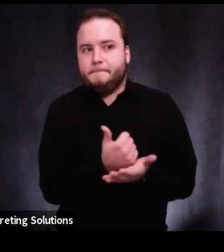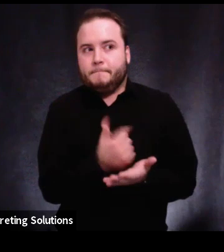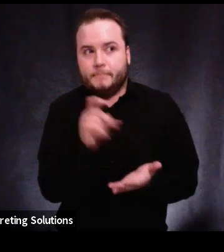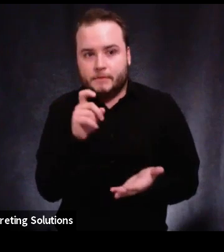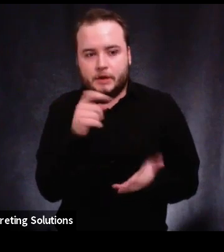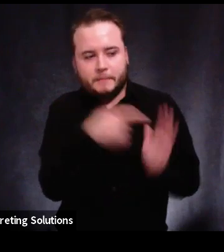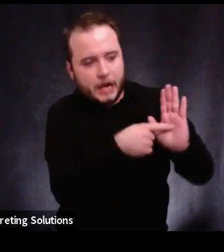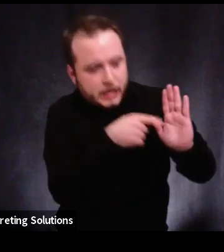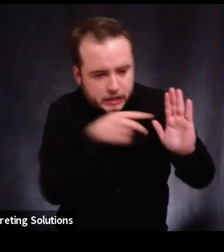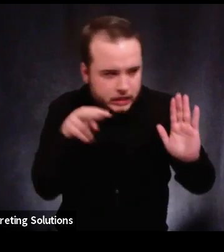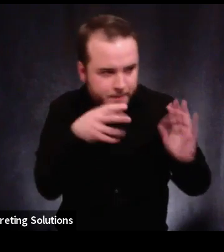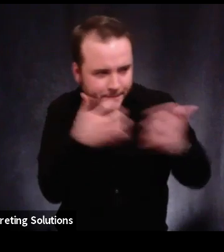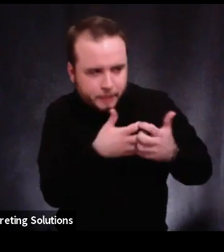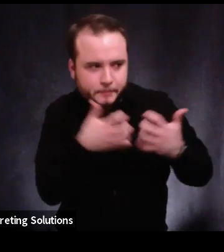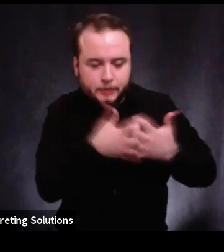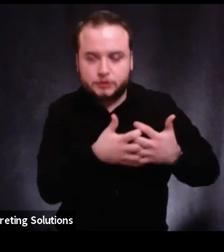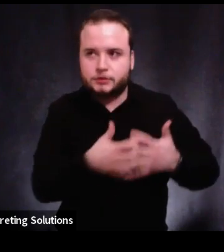attempt to